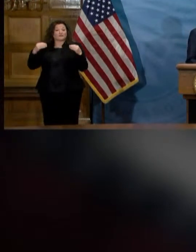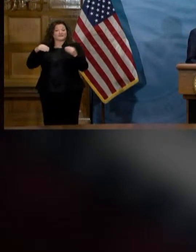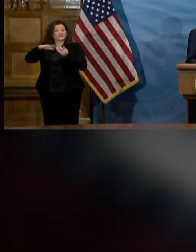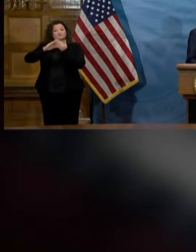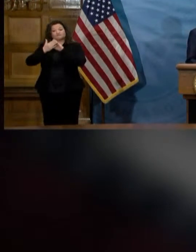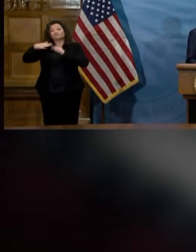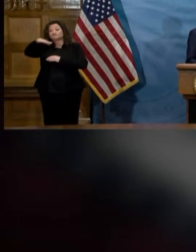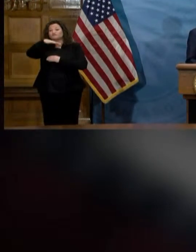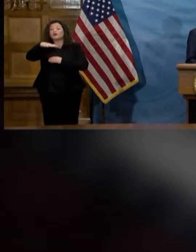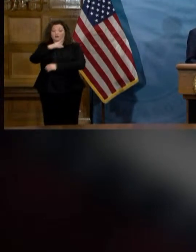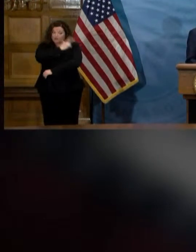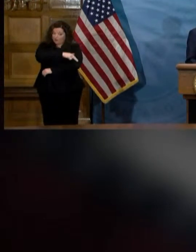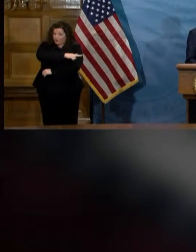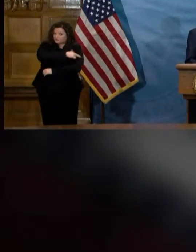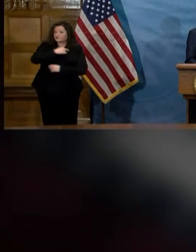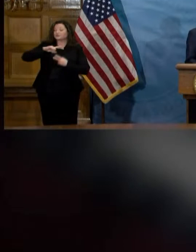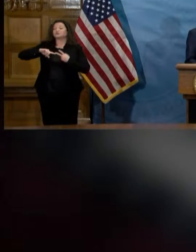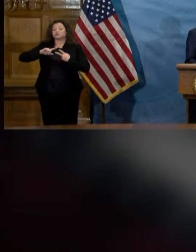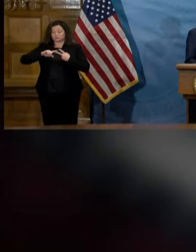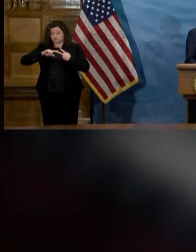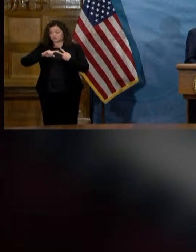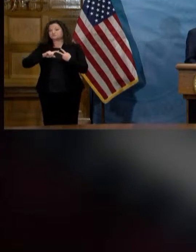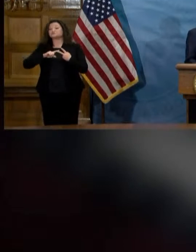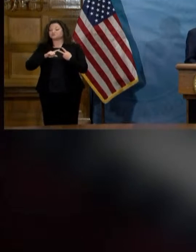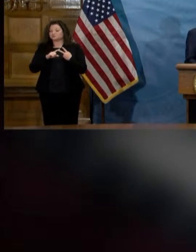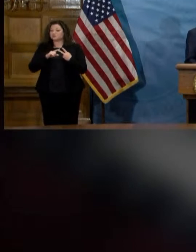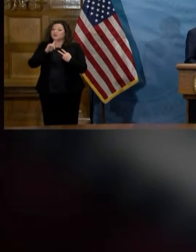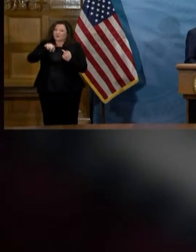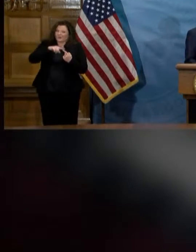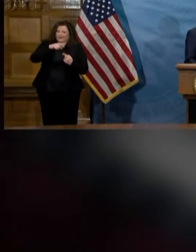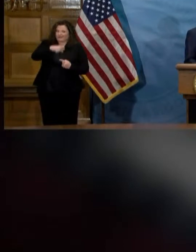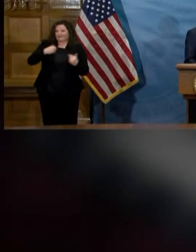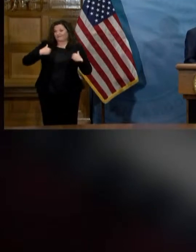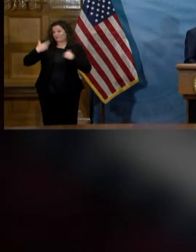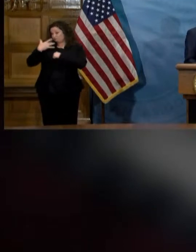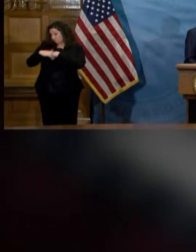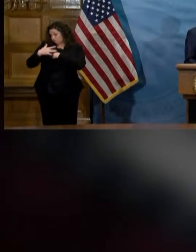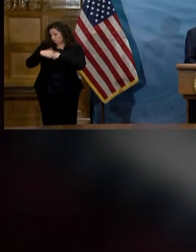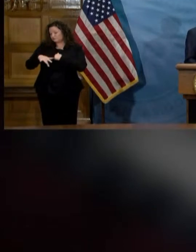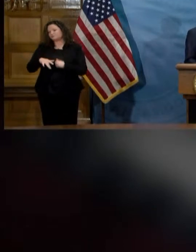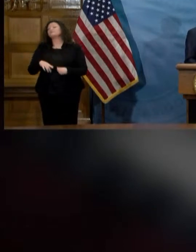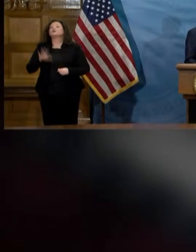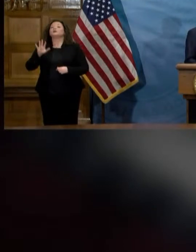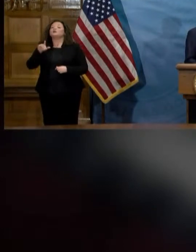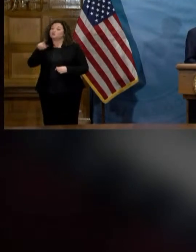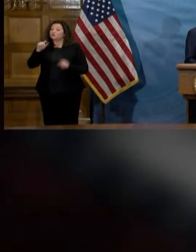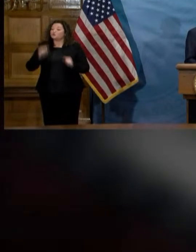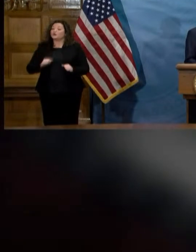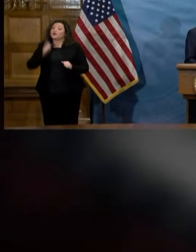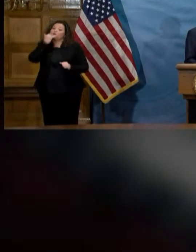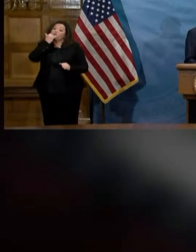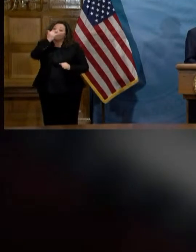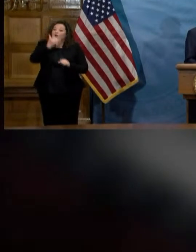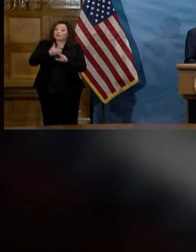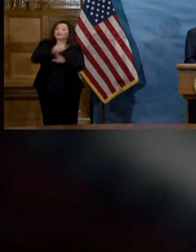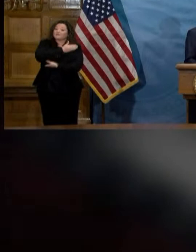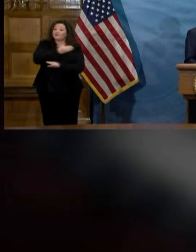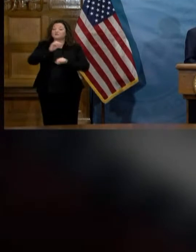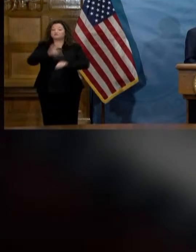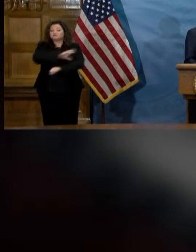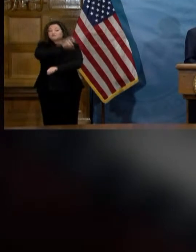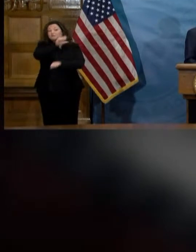The hospitals are participating in this when they have the doses available. They can call ahead for an